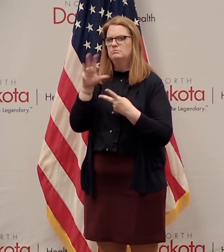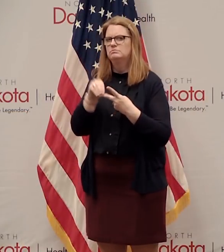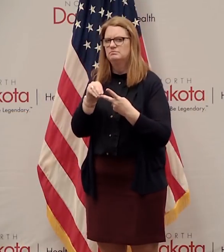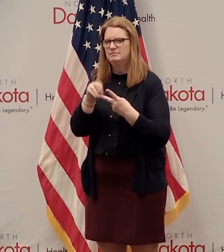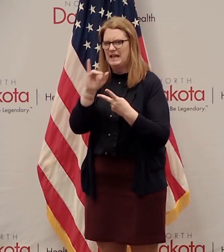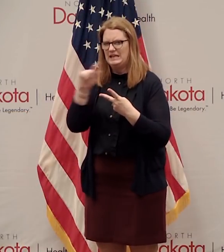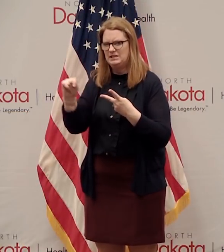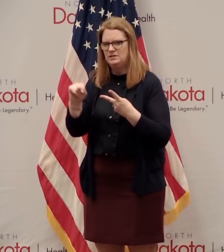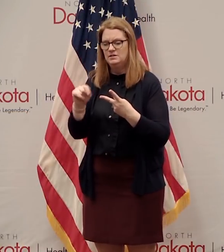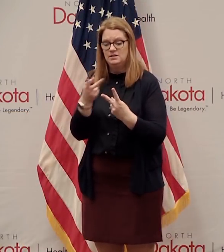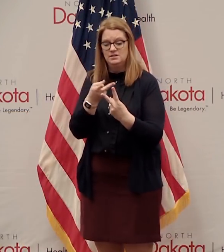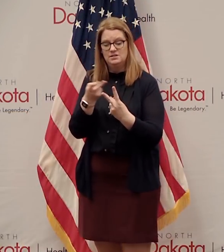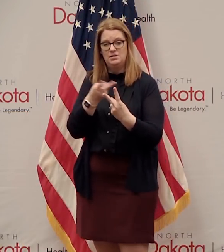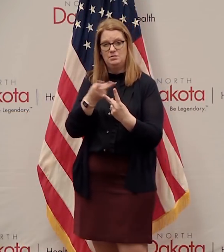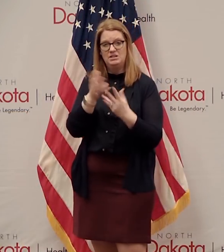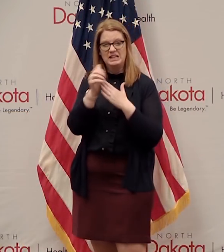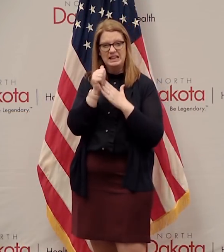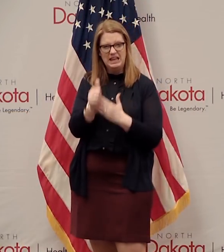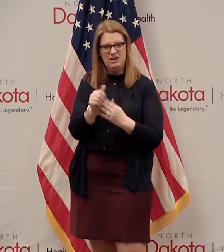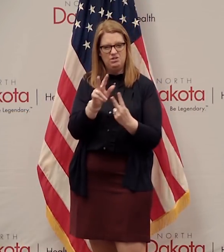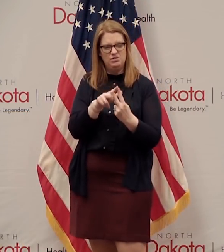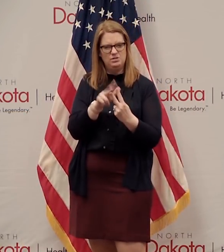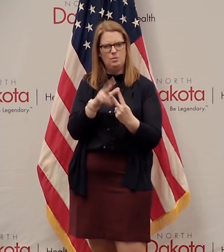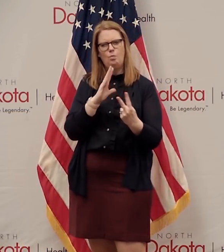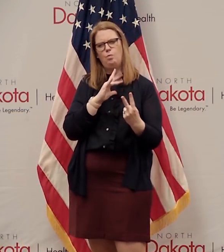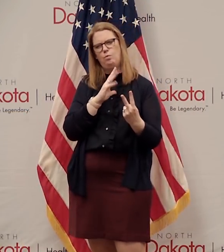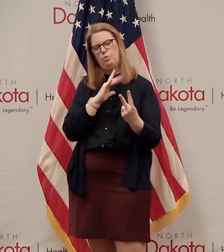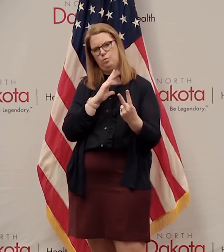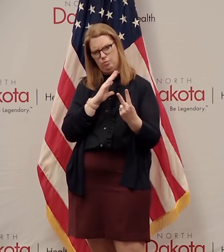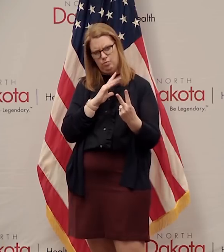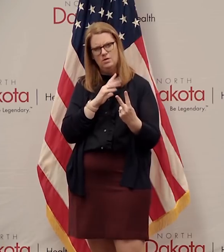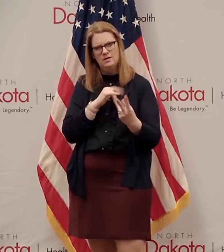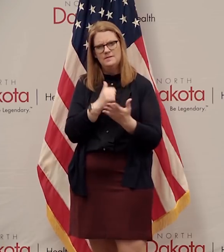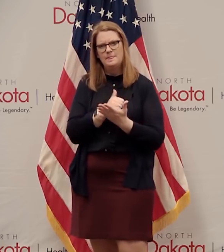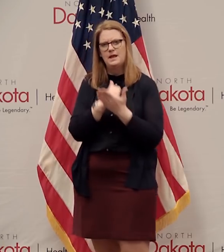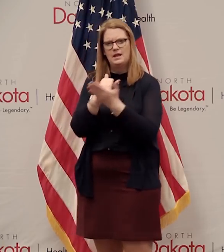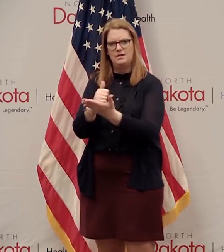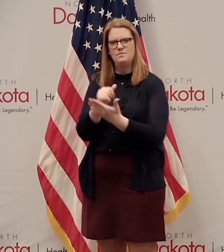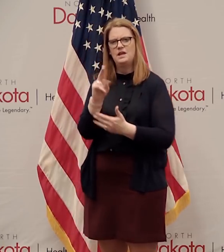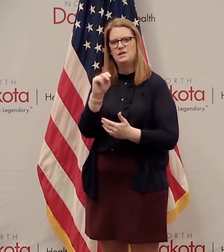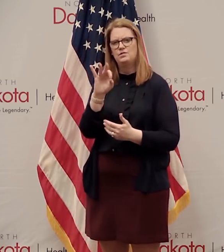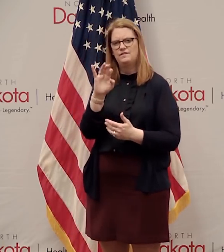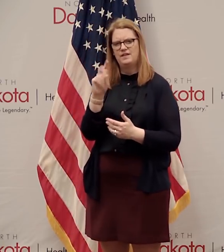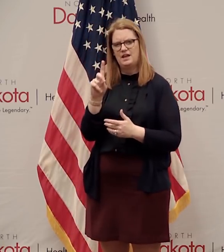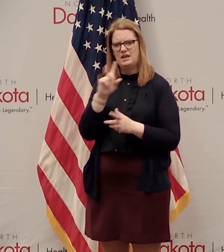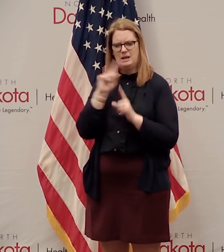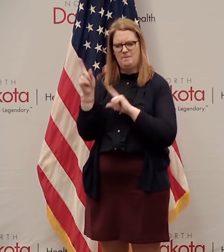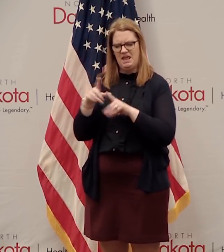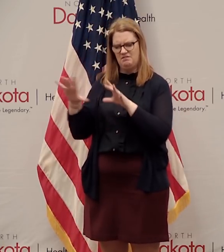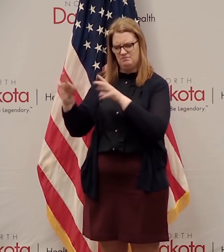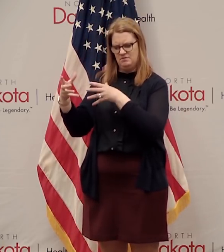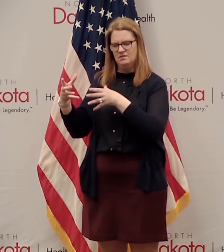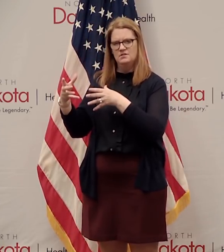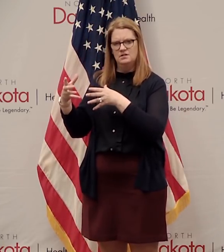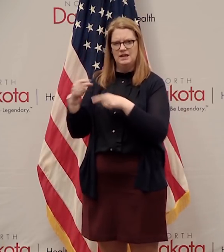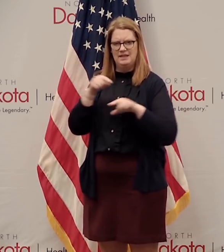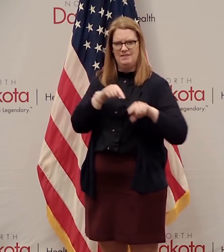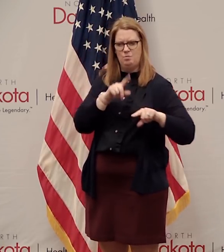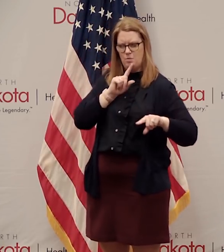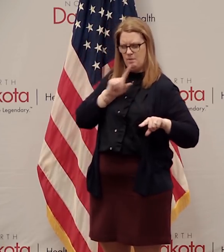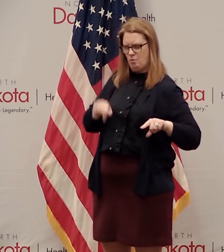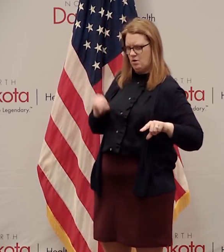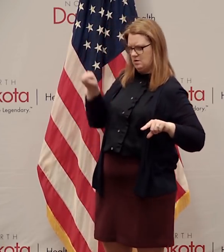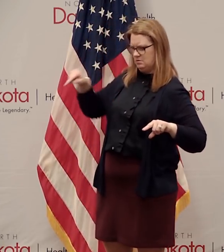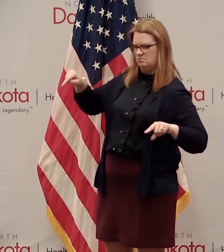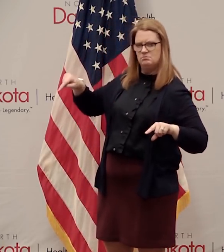lending their expertise and leadership to complement our highly capable Unified Command, and they'll be reporting into our Unified